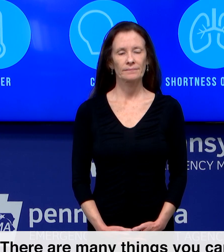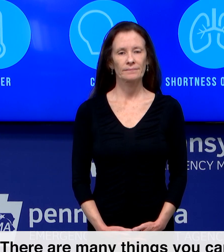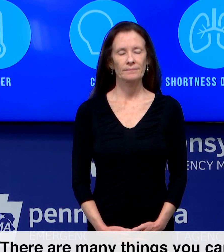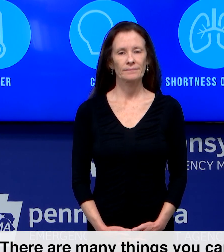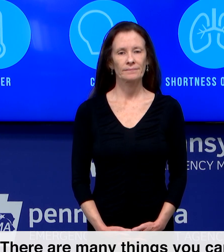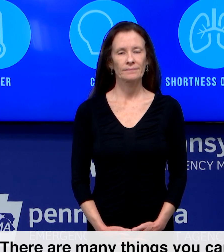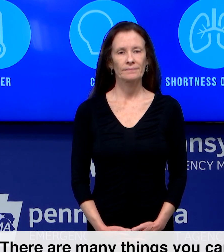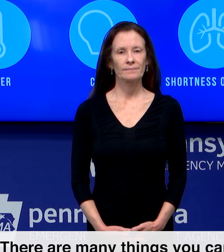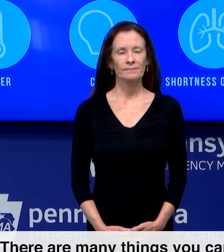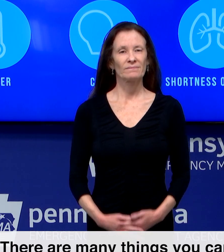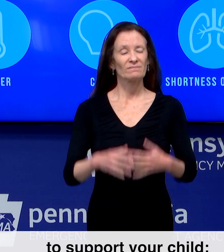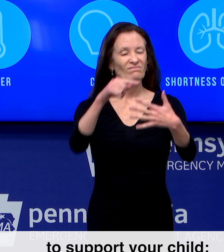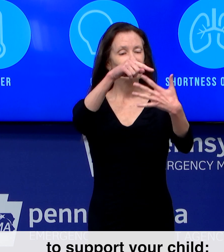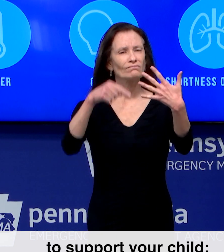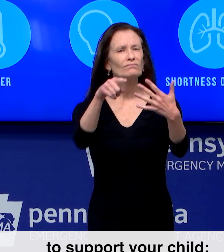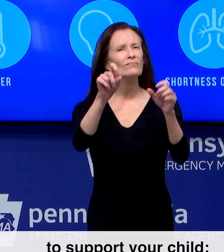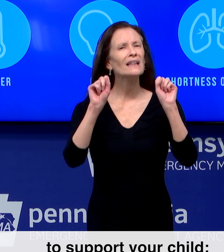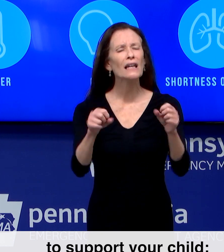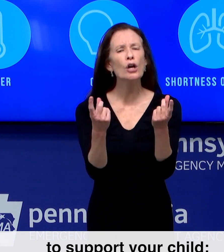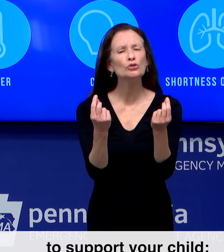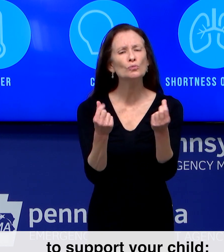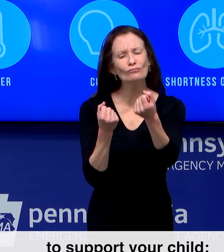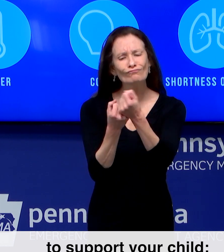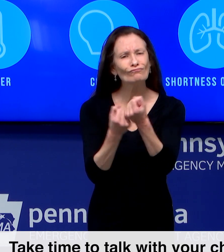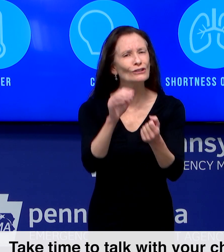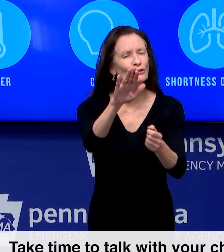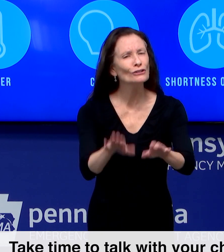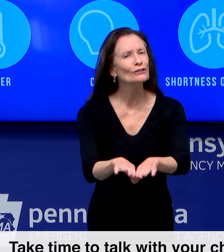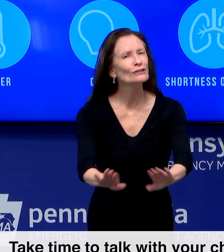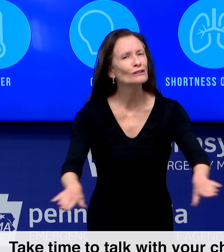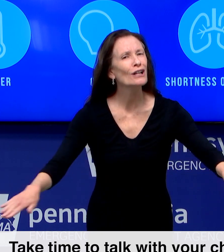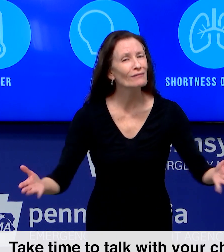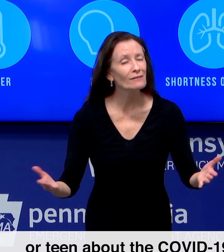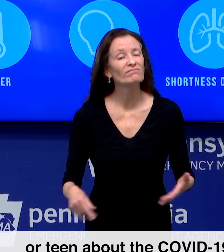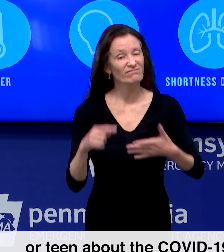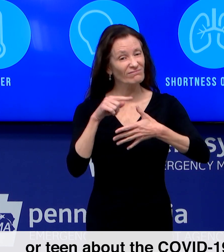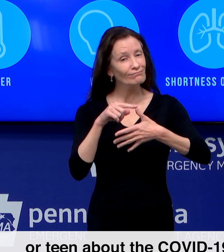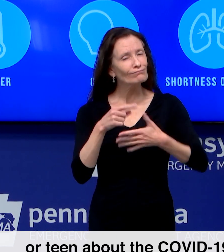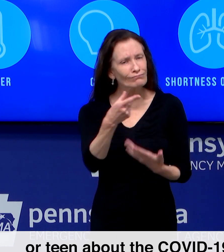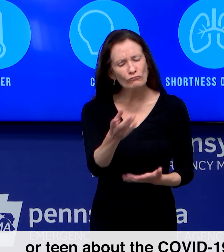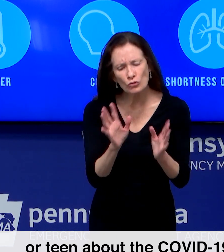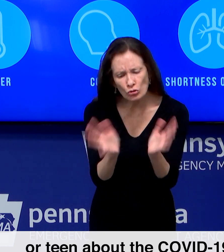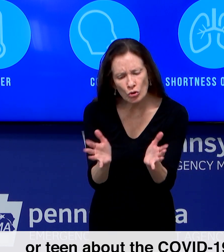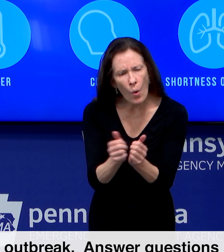There are many things you can do to support your child. Take time to talk with your child or teen about the COVID-19